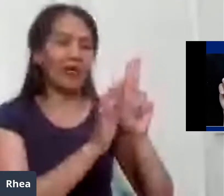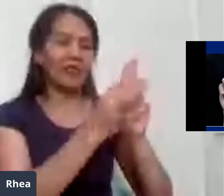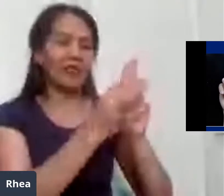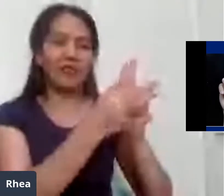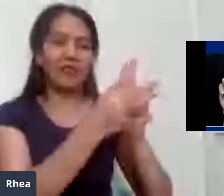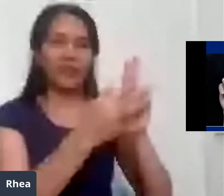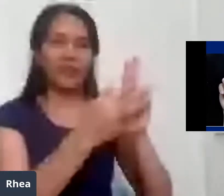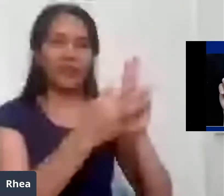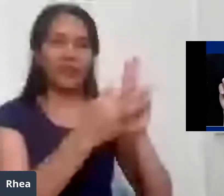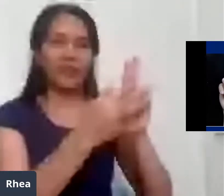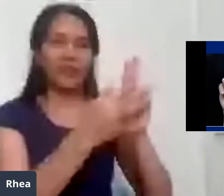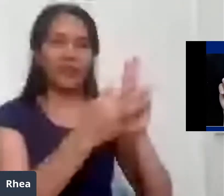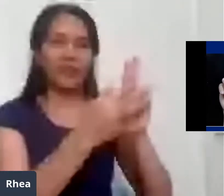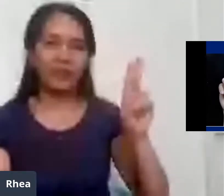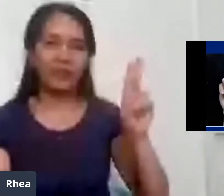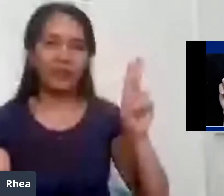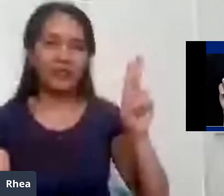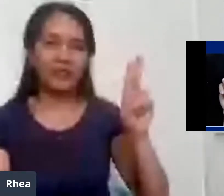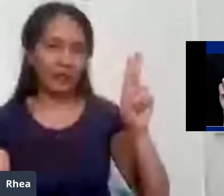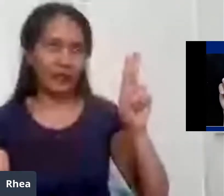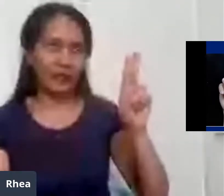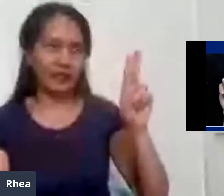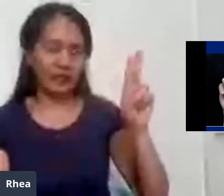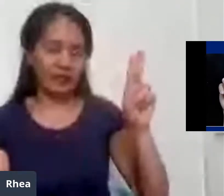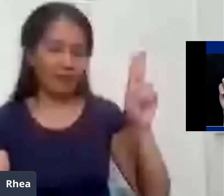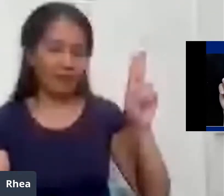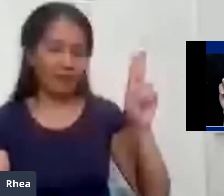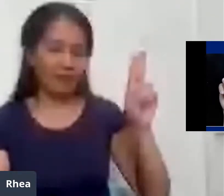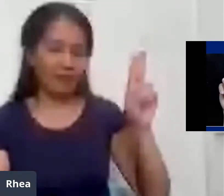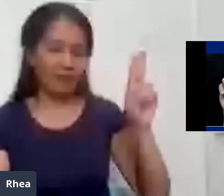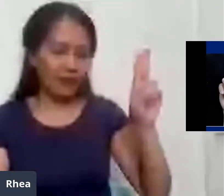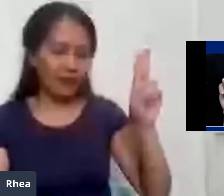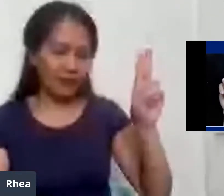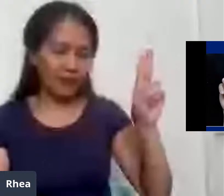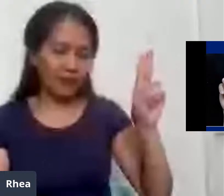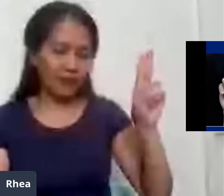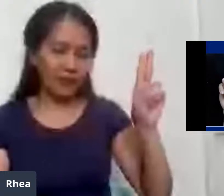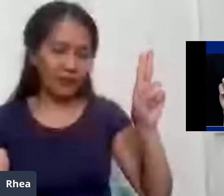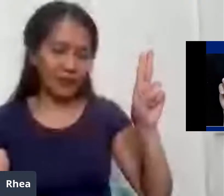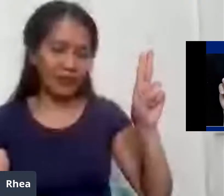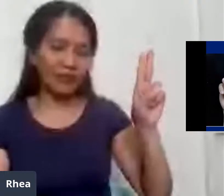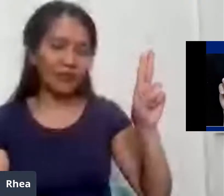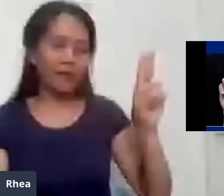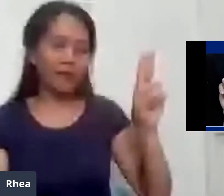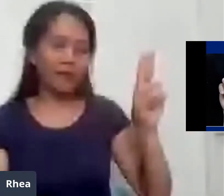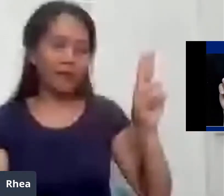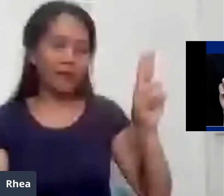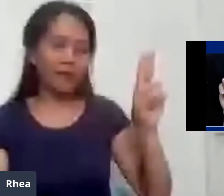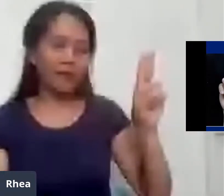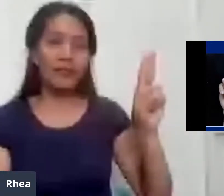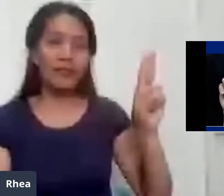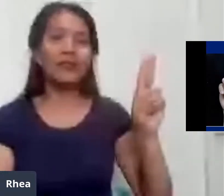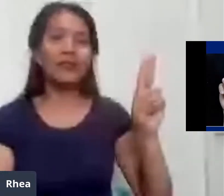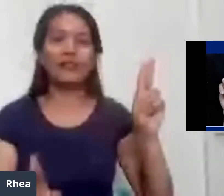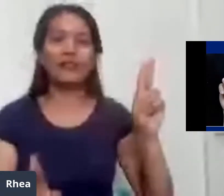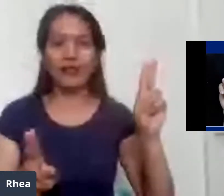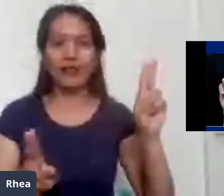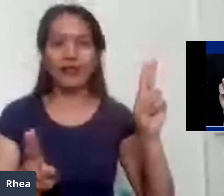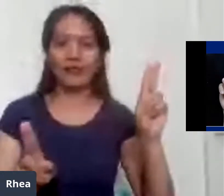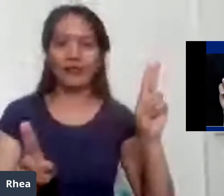finger are touched together and they are pointing upward. And we could relate it the